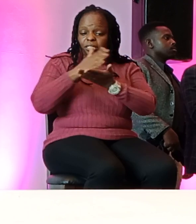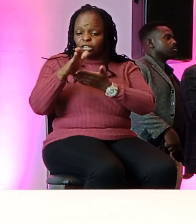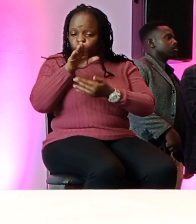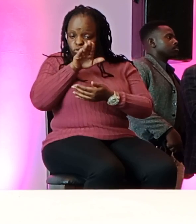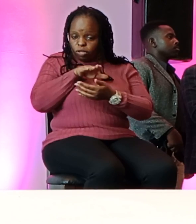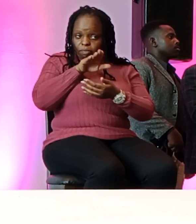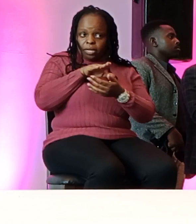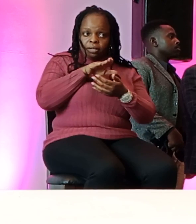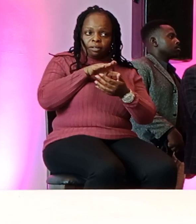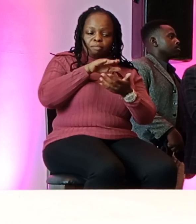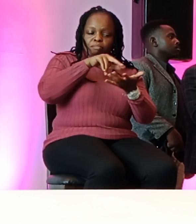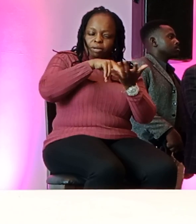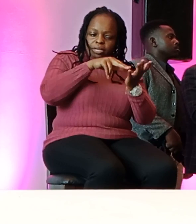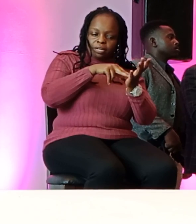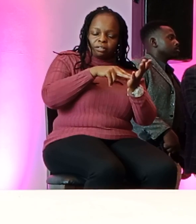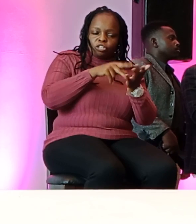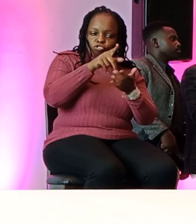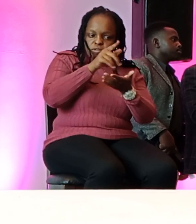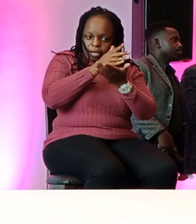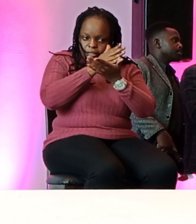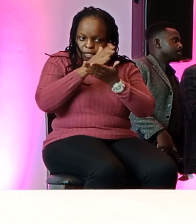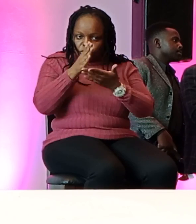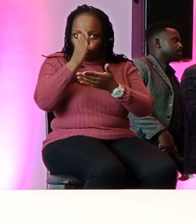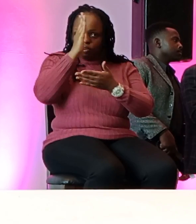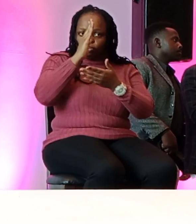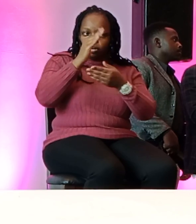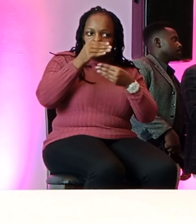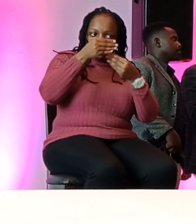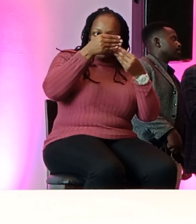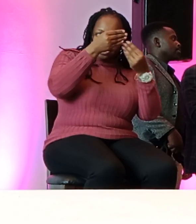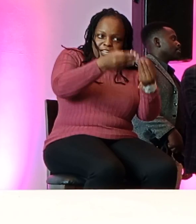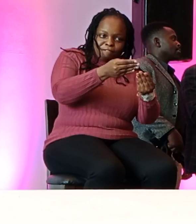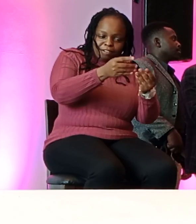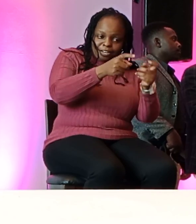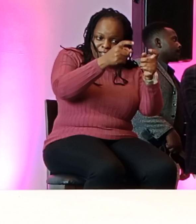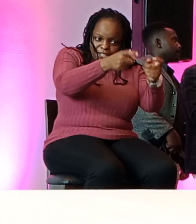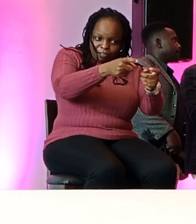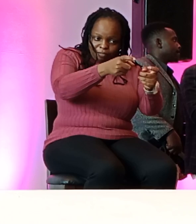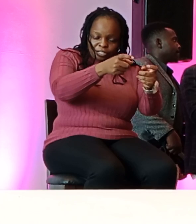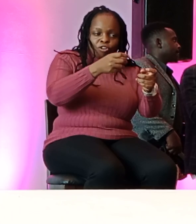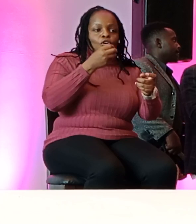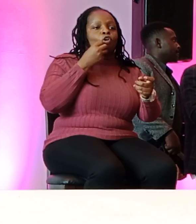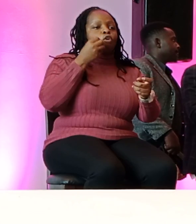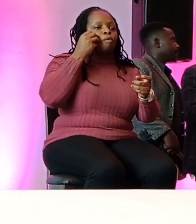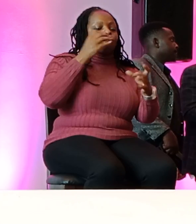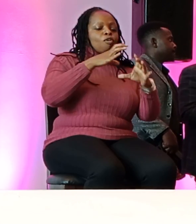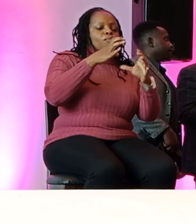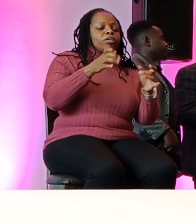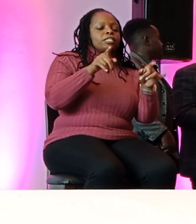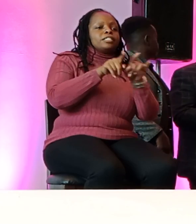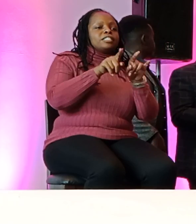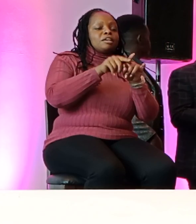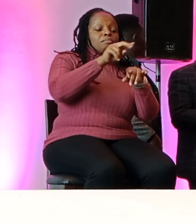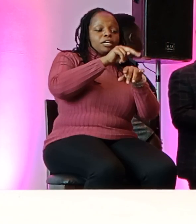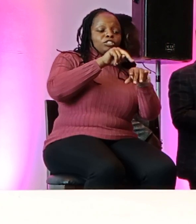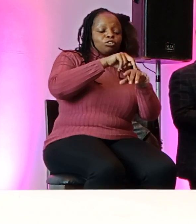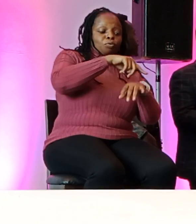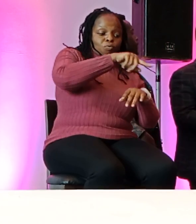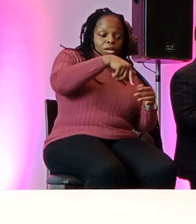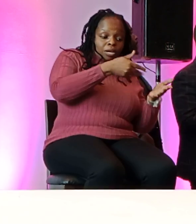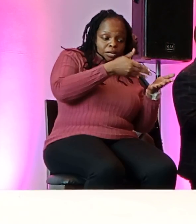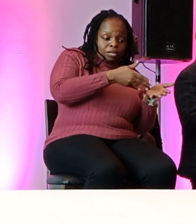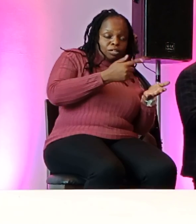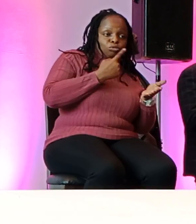the God-given capabilities to our homes, to our communities, and to our nation. We are here to